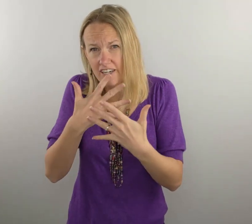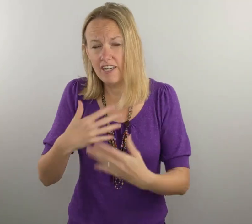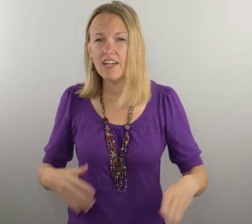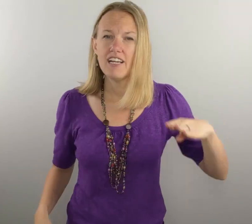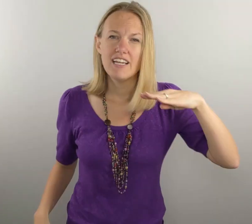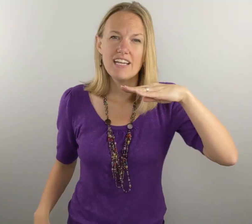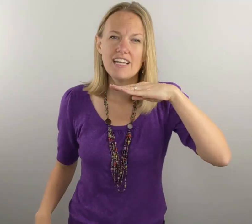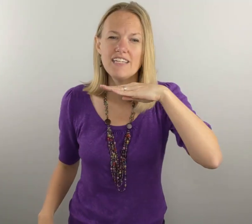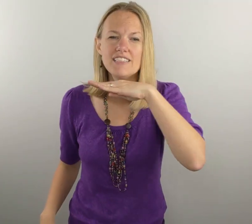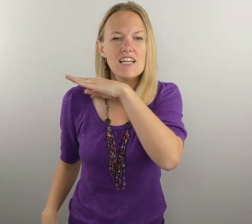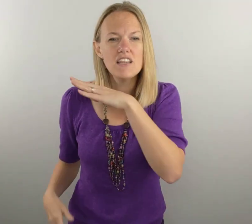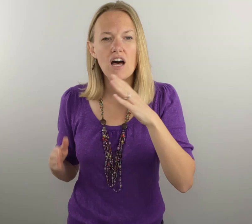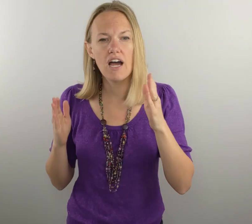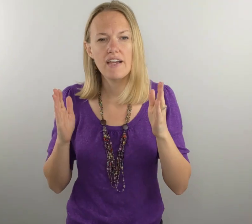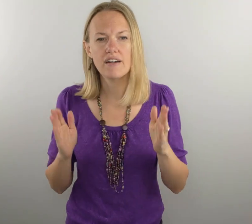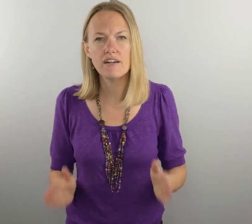Fear is a liar.